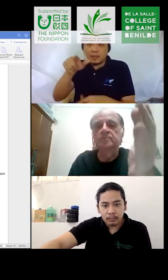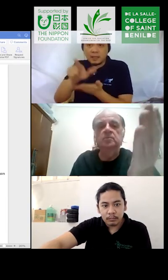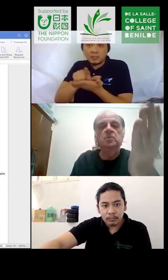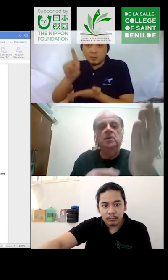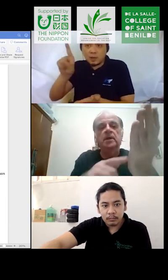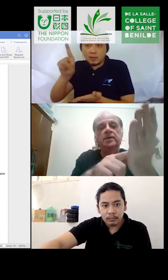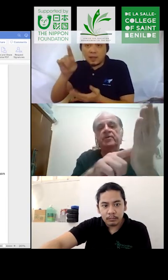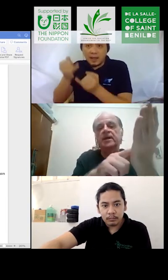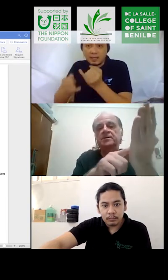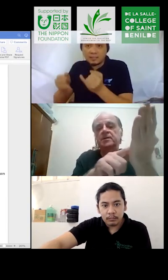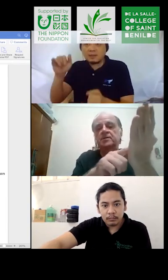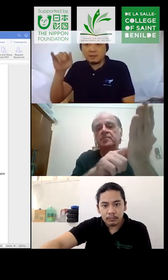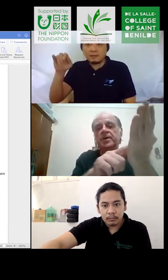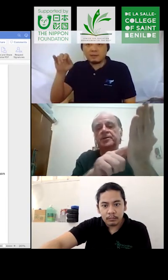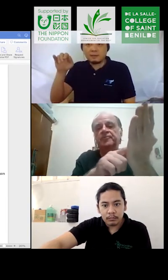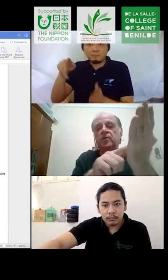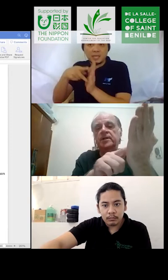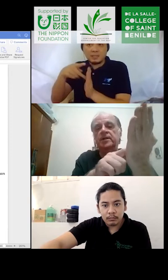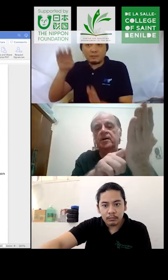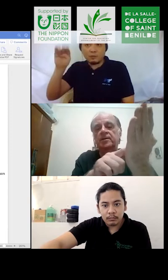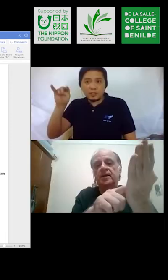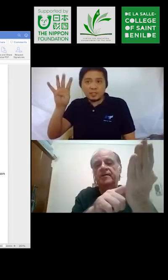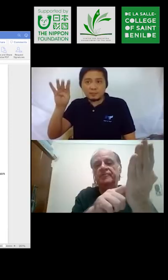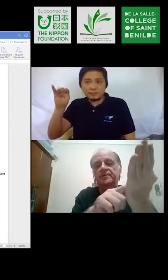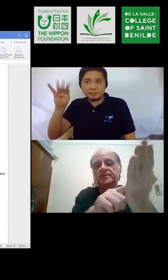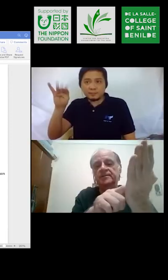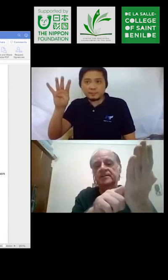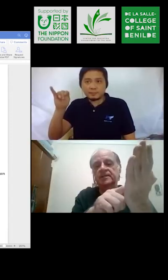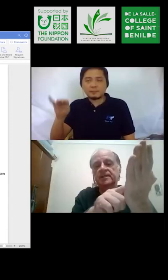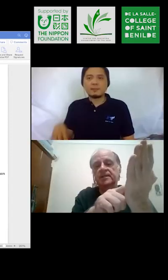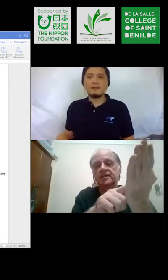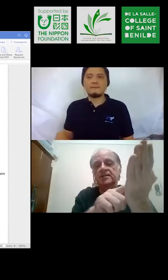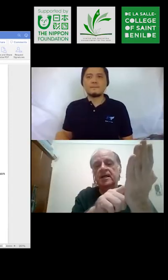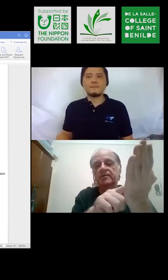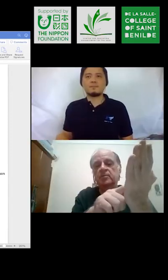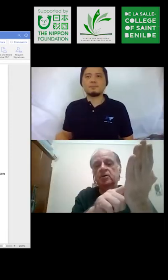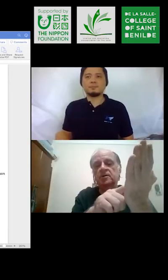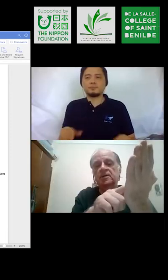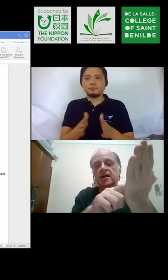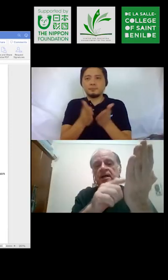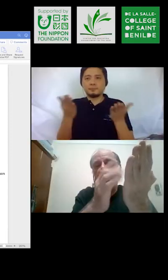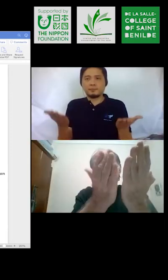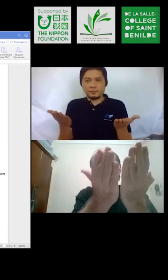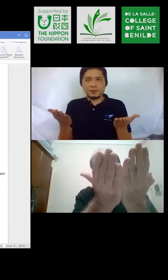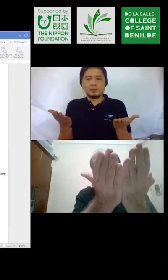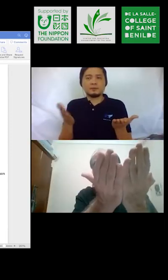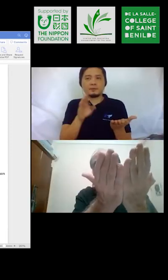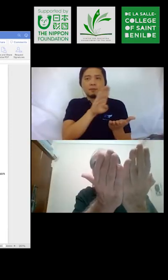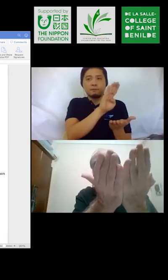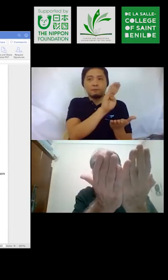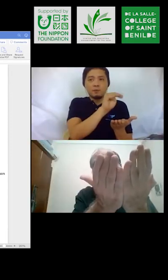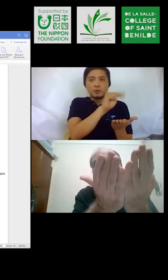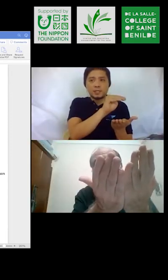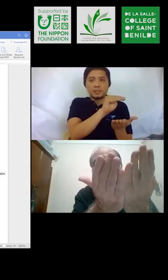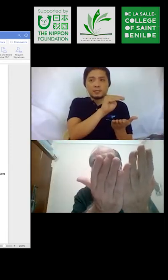So the end of the lesson is on page 14 on the left side of the book. And then on the right